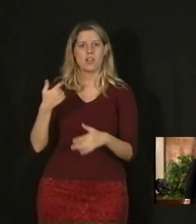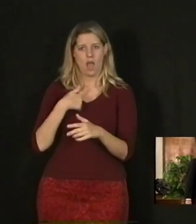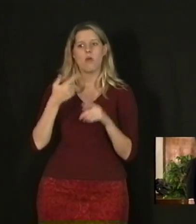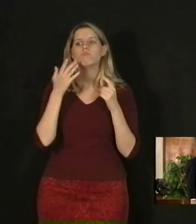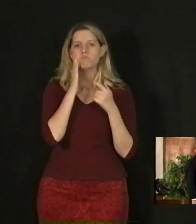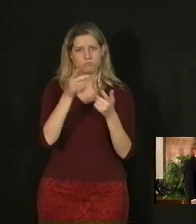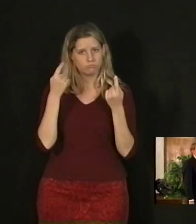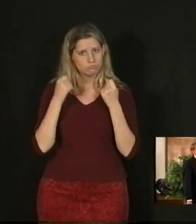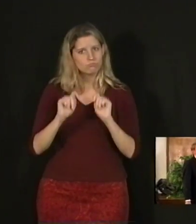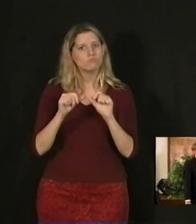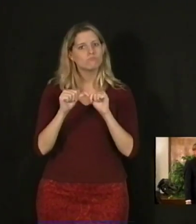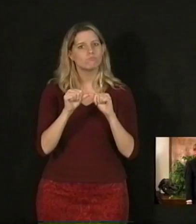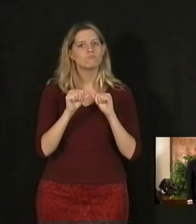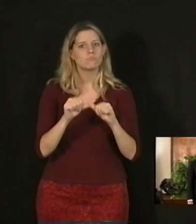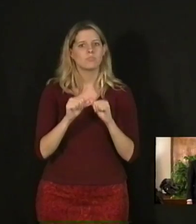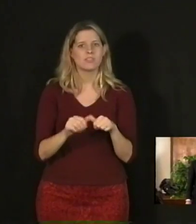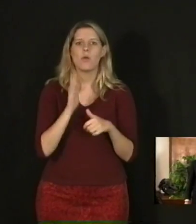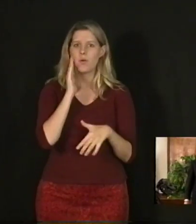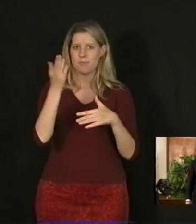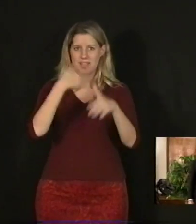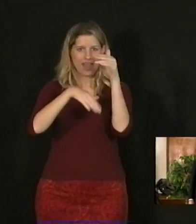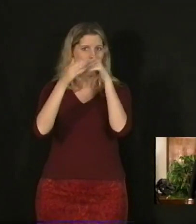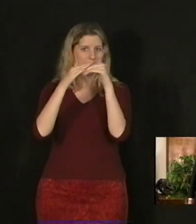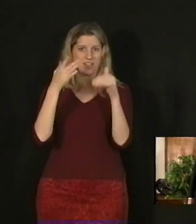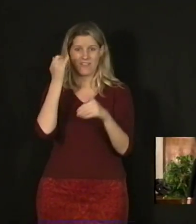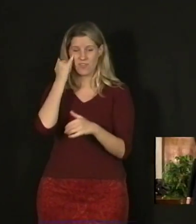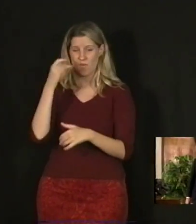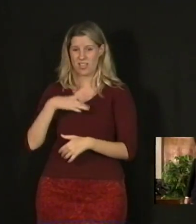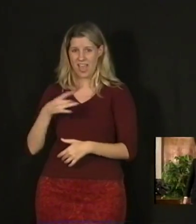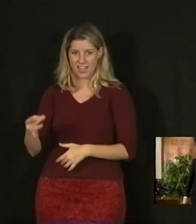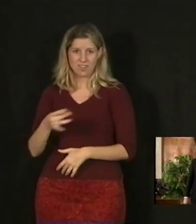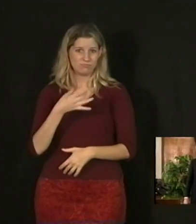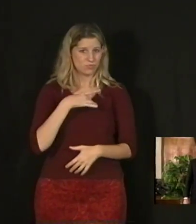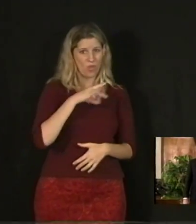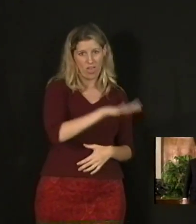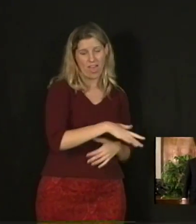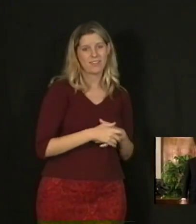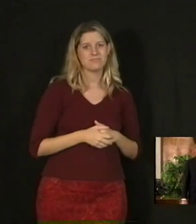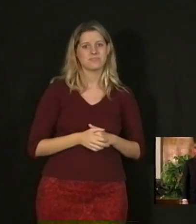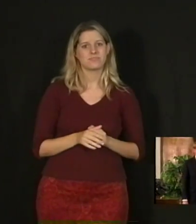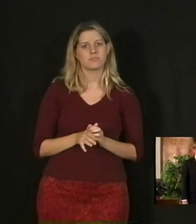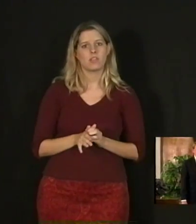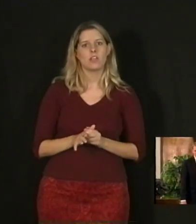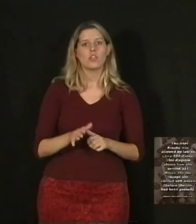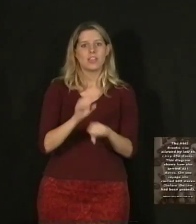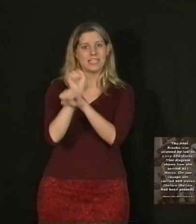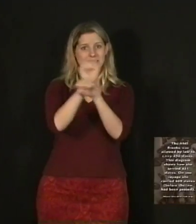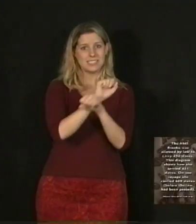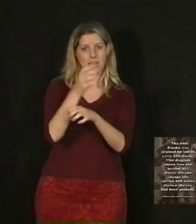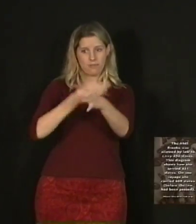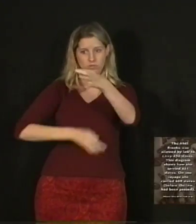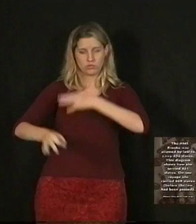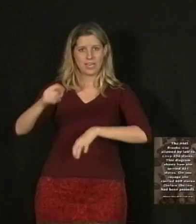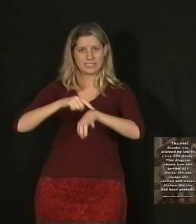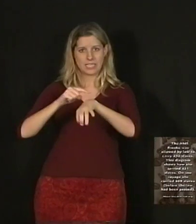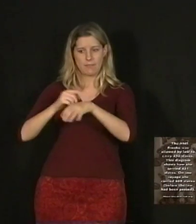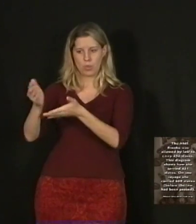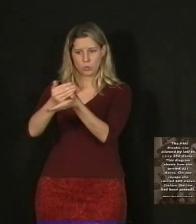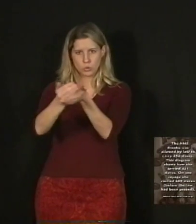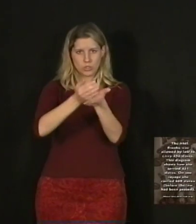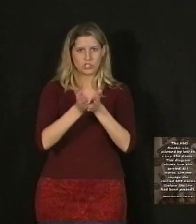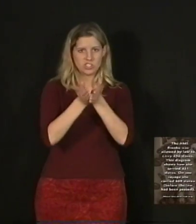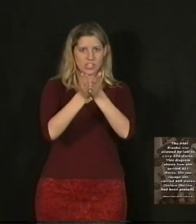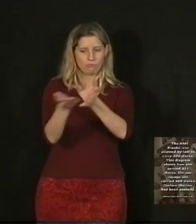not. But during the slave trade time in America here, the slaves were packed onto ships and brought over like cows. I mean, it was common